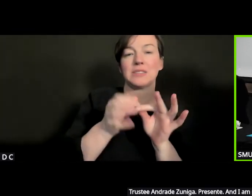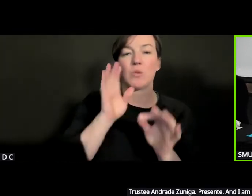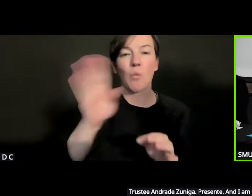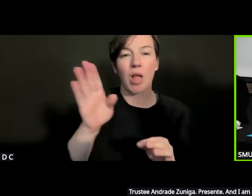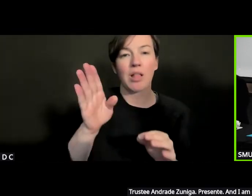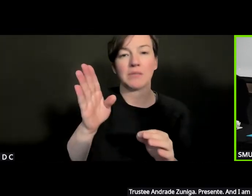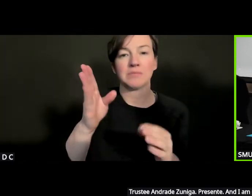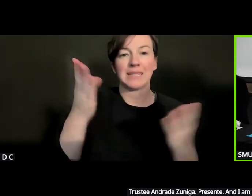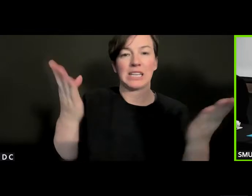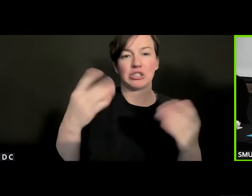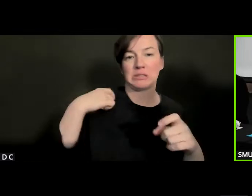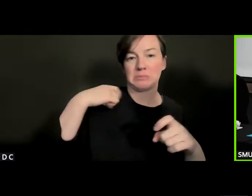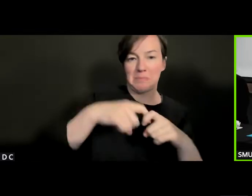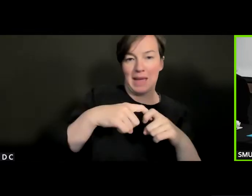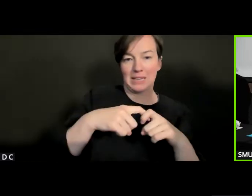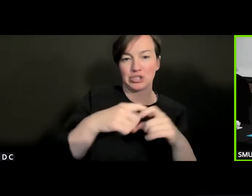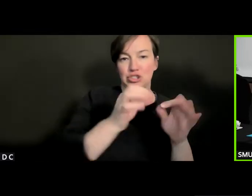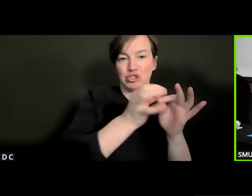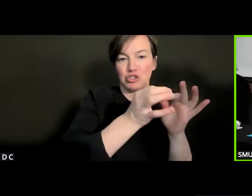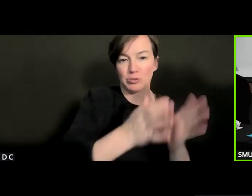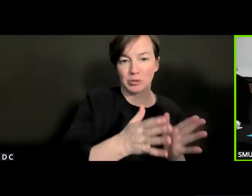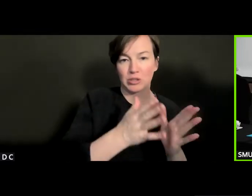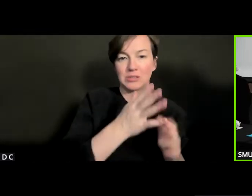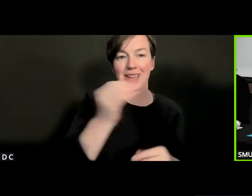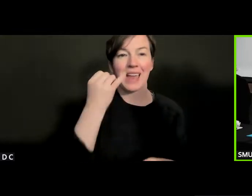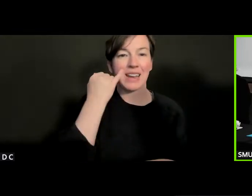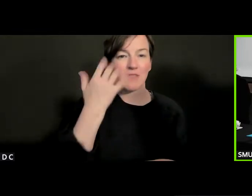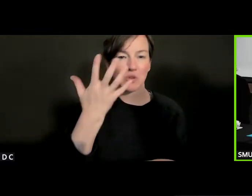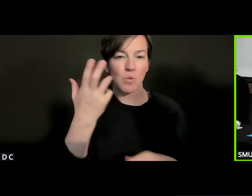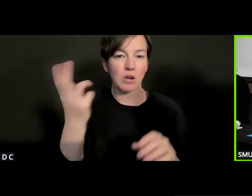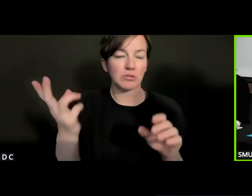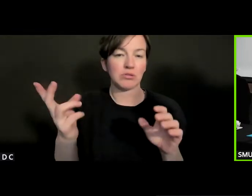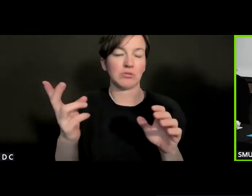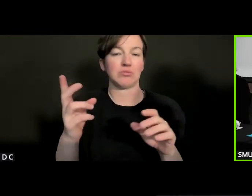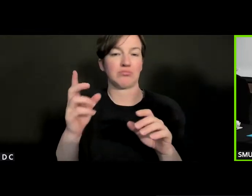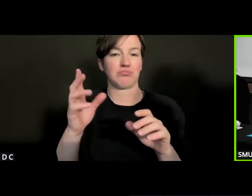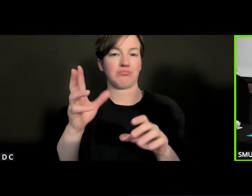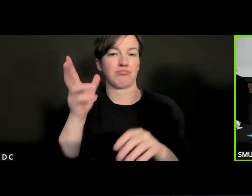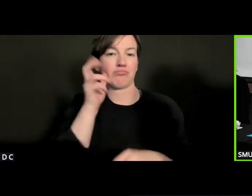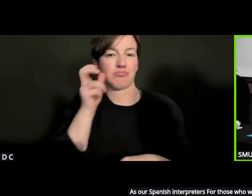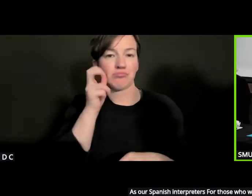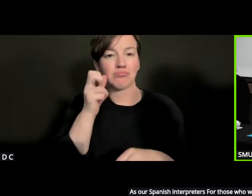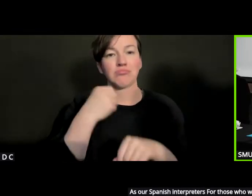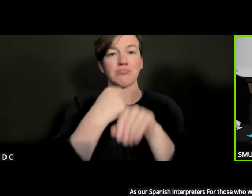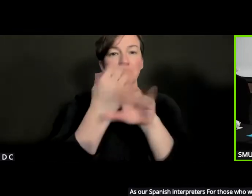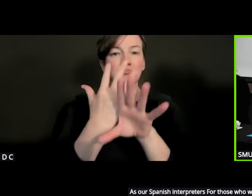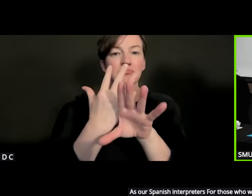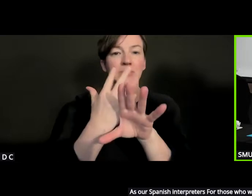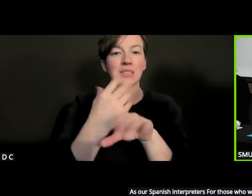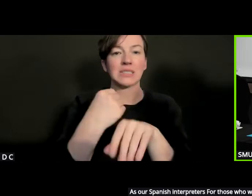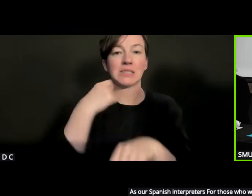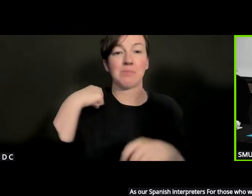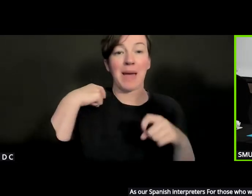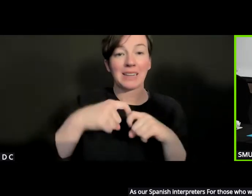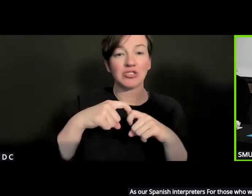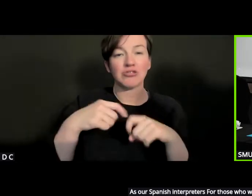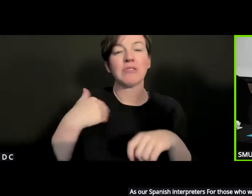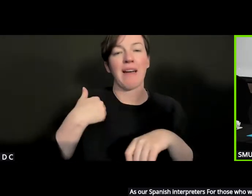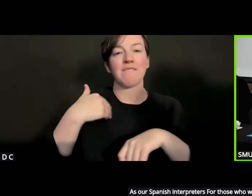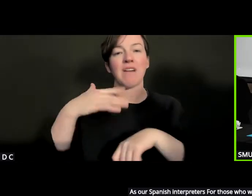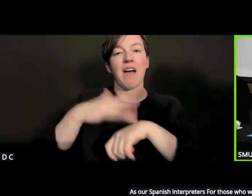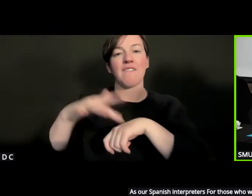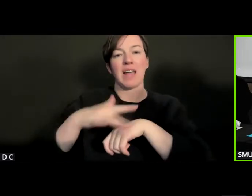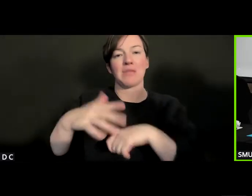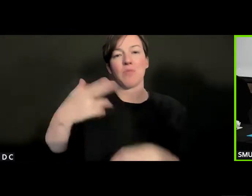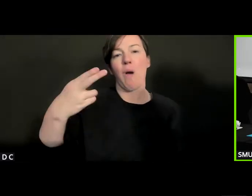as our Spanish interpreters. For those who would like to attend the meeting virtually in Spanish, that option is available. Hannah